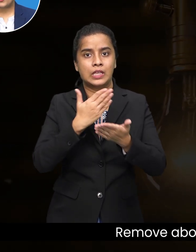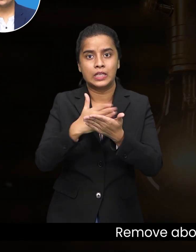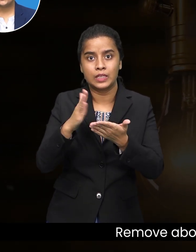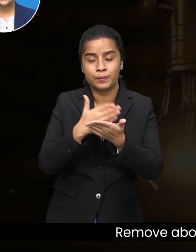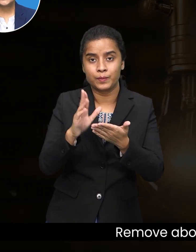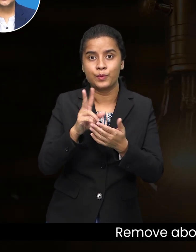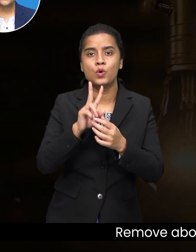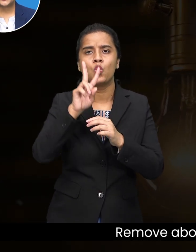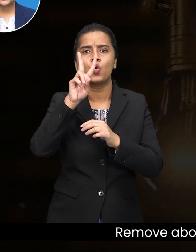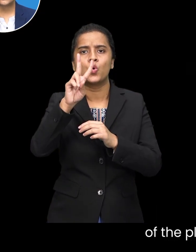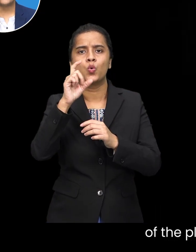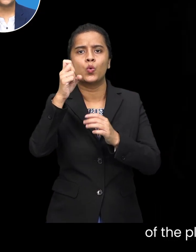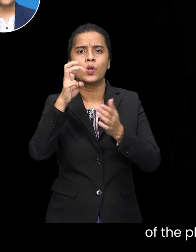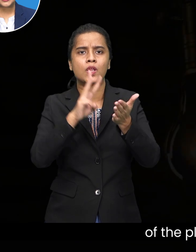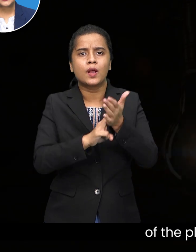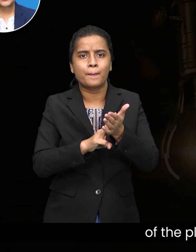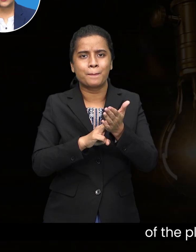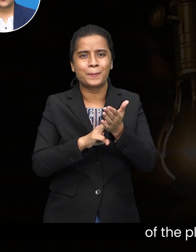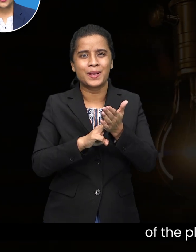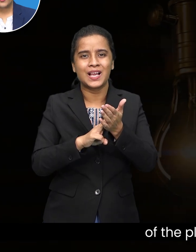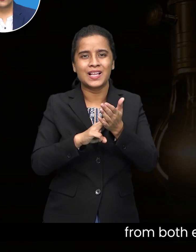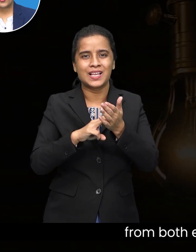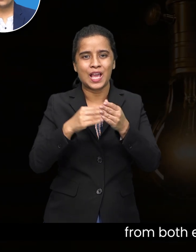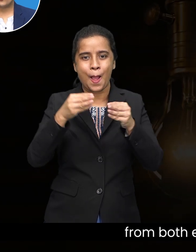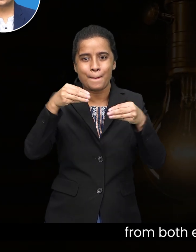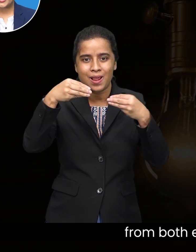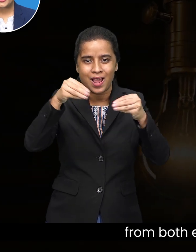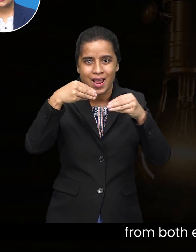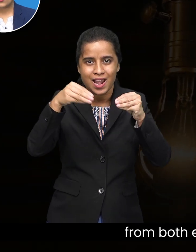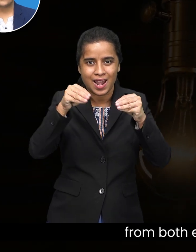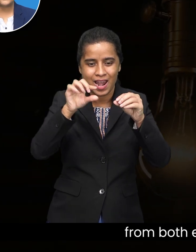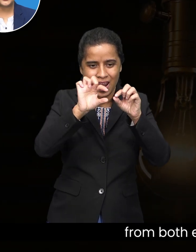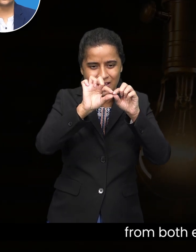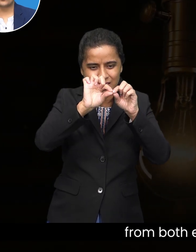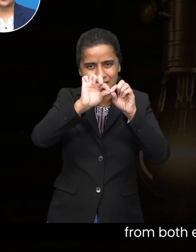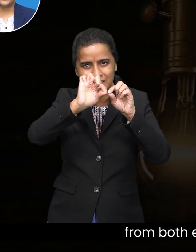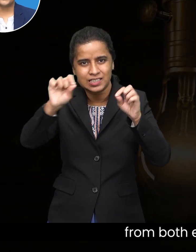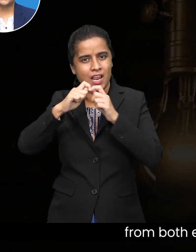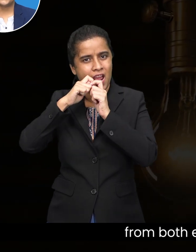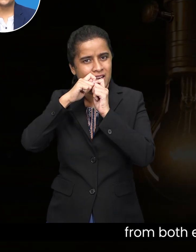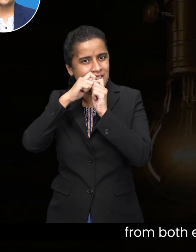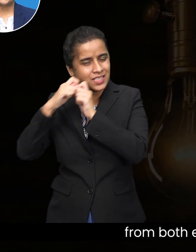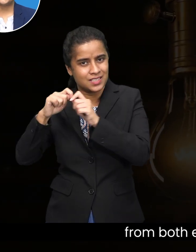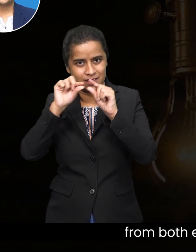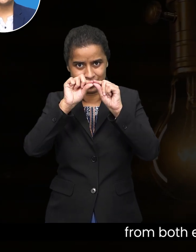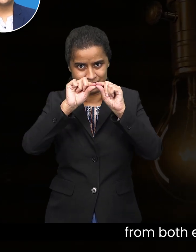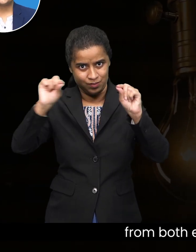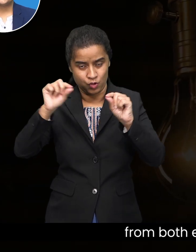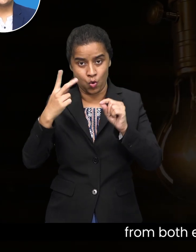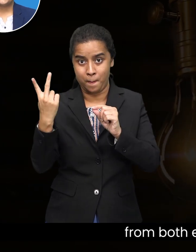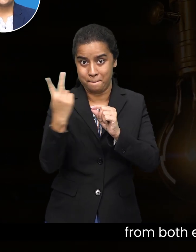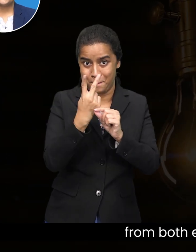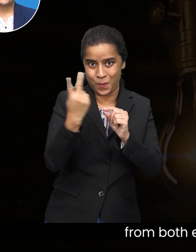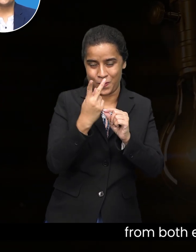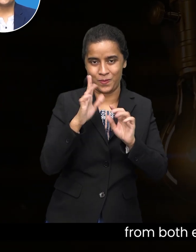Remove about 2 cm of the plastic covering from both ends of each wire.